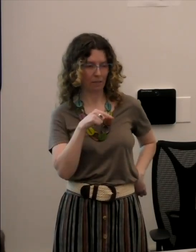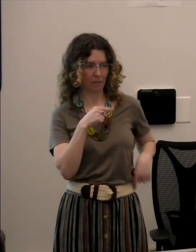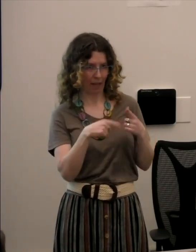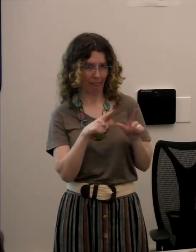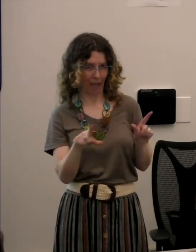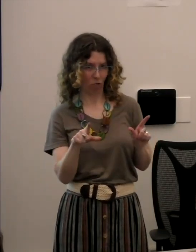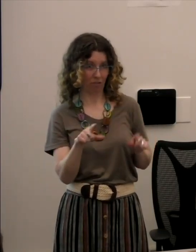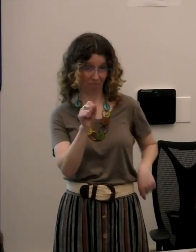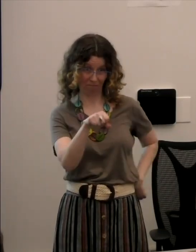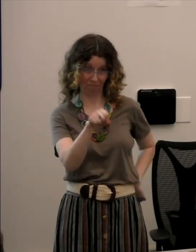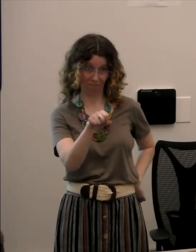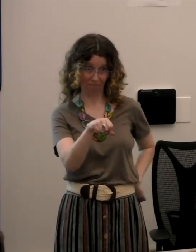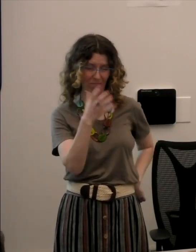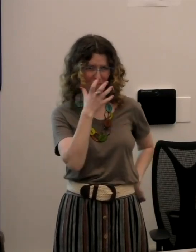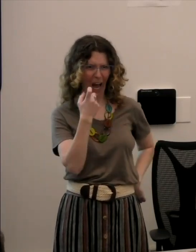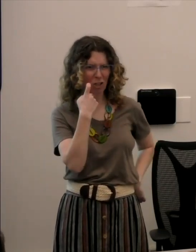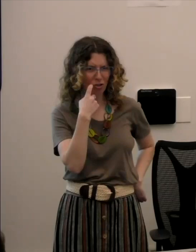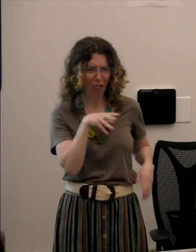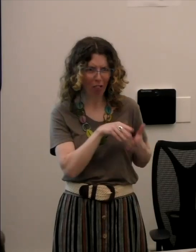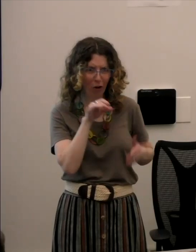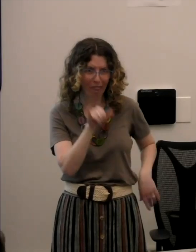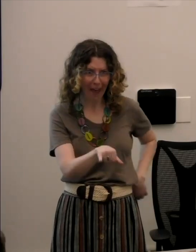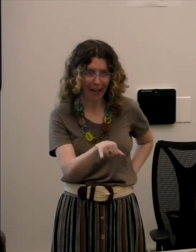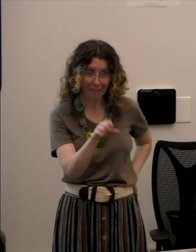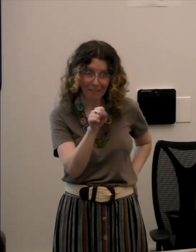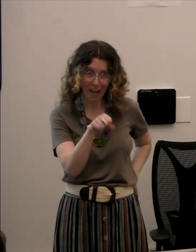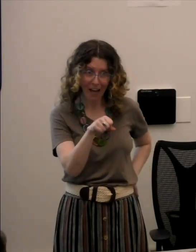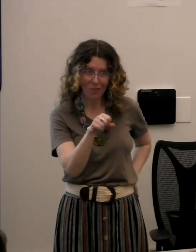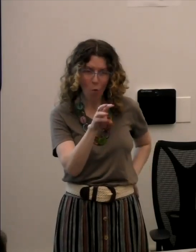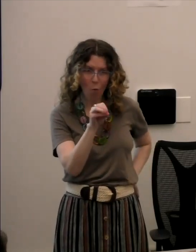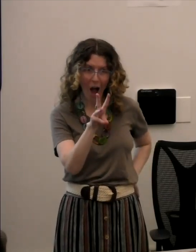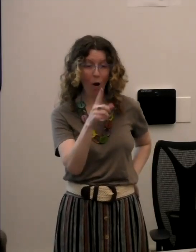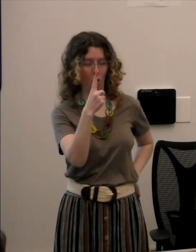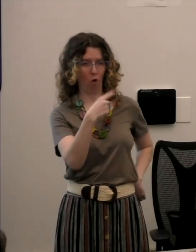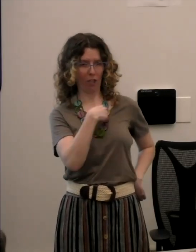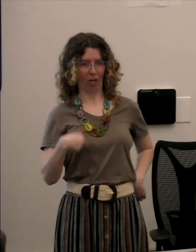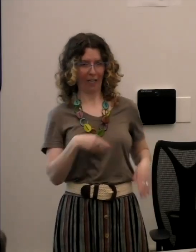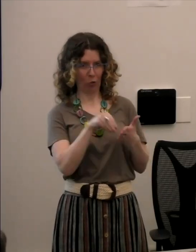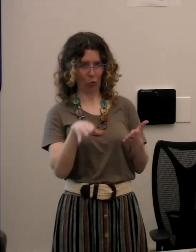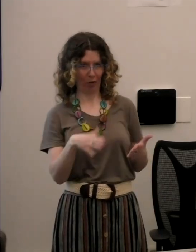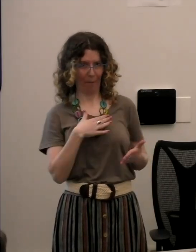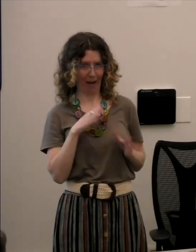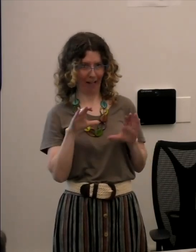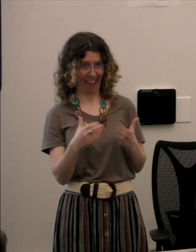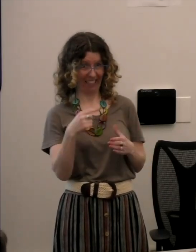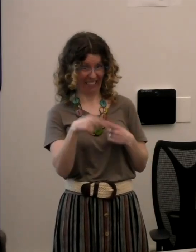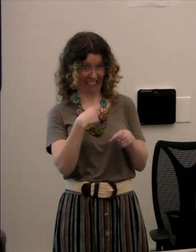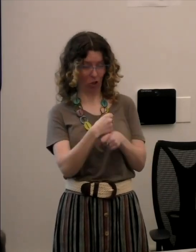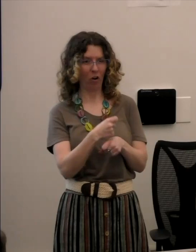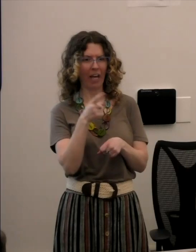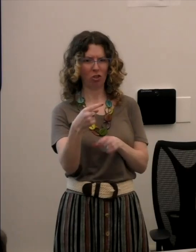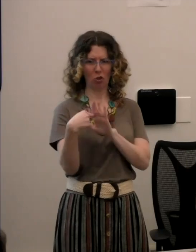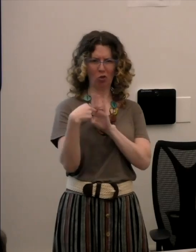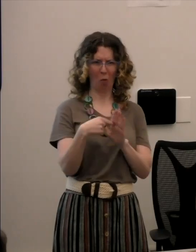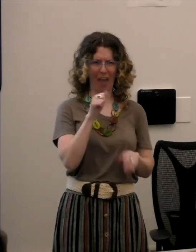Chinese also use American Sign Language. I just learned that myself. Yeah, I was very surprised by that. I had a Chinese student